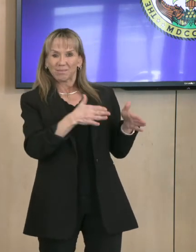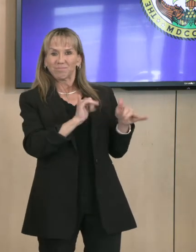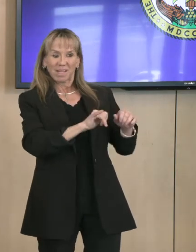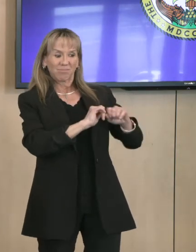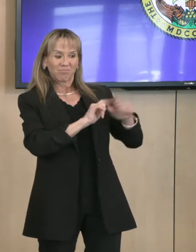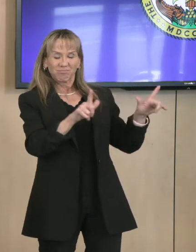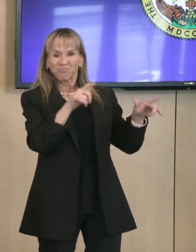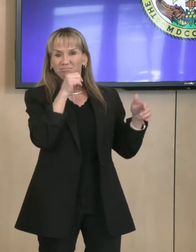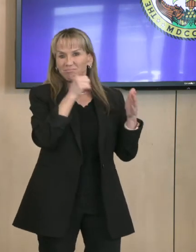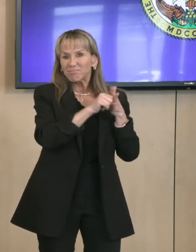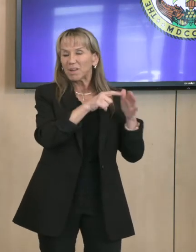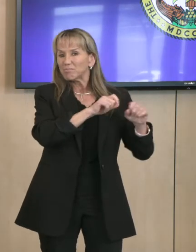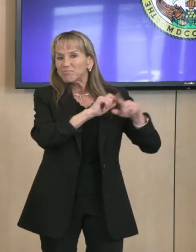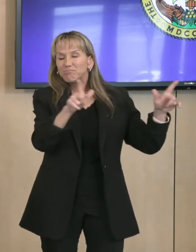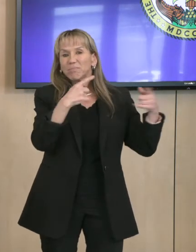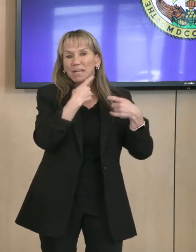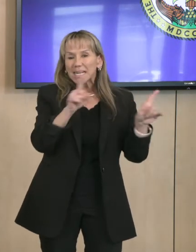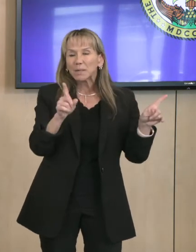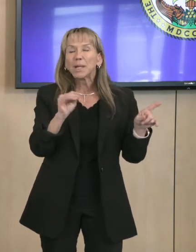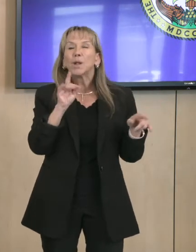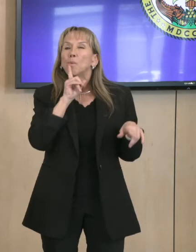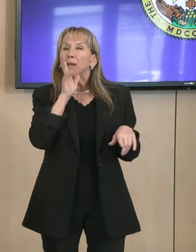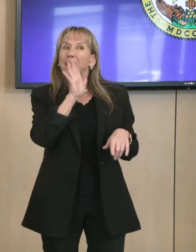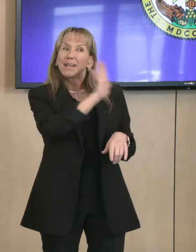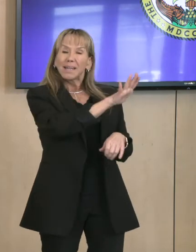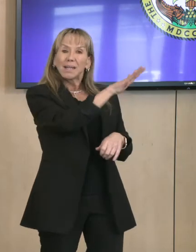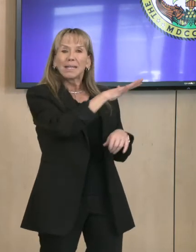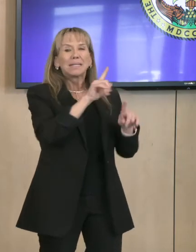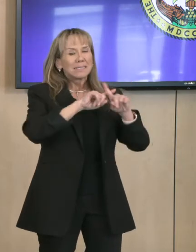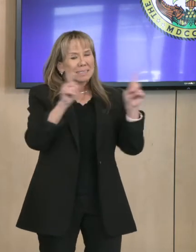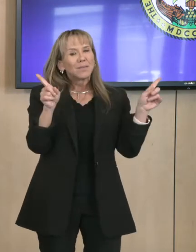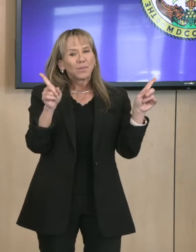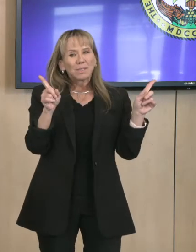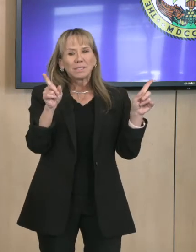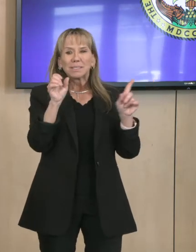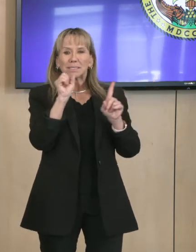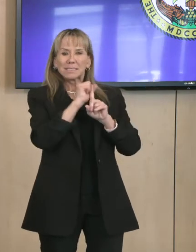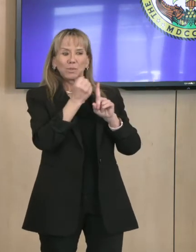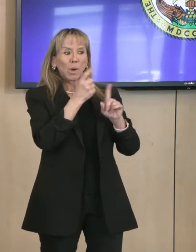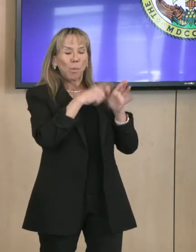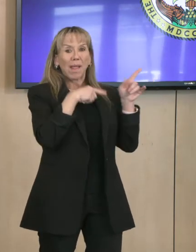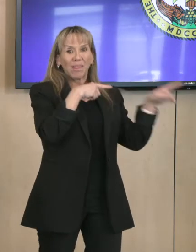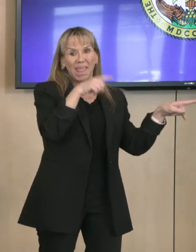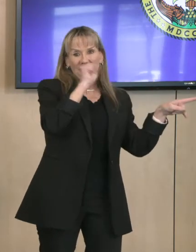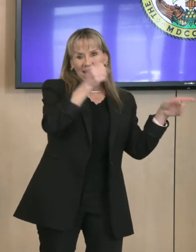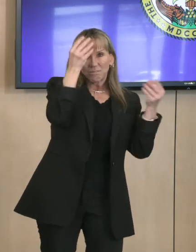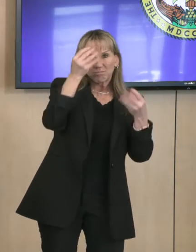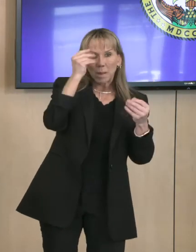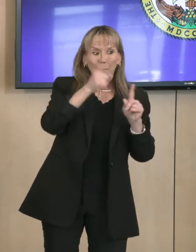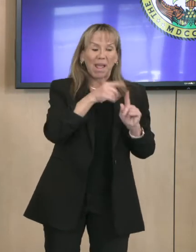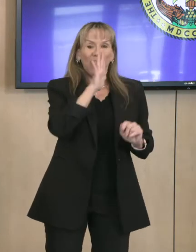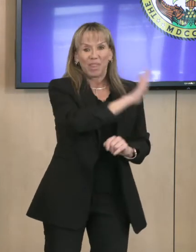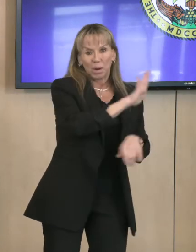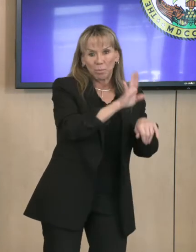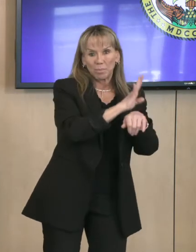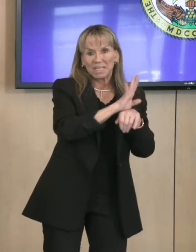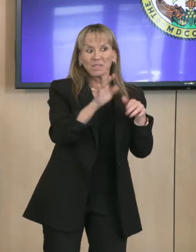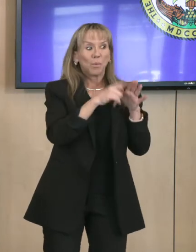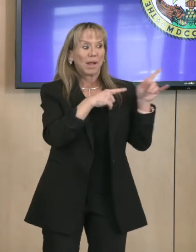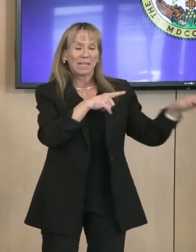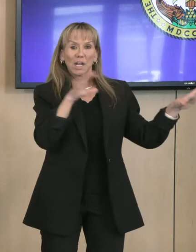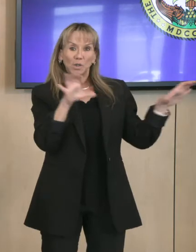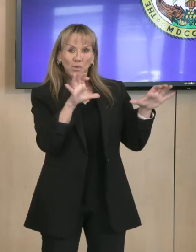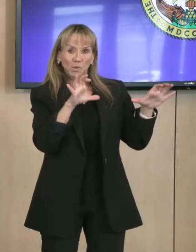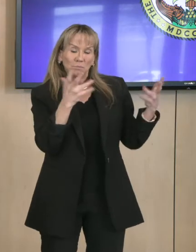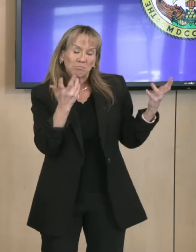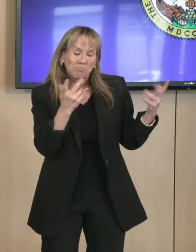again, it is a different situation for them to be releasing information about their own business and what they're doing to protect